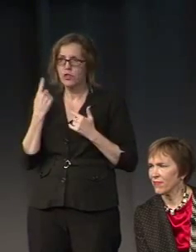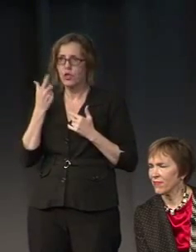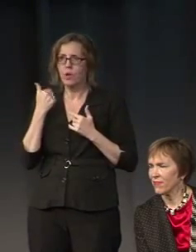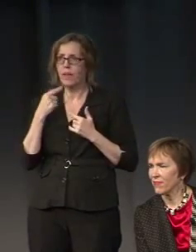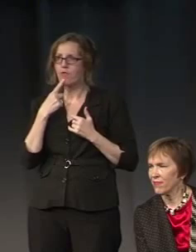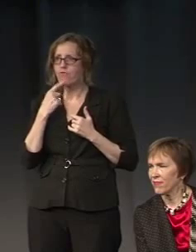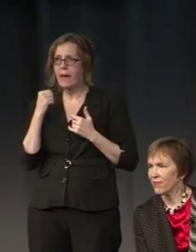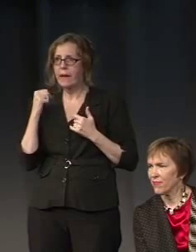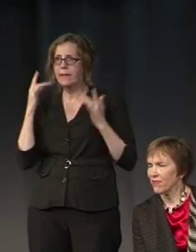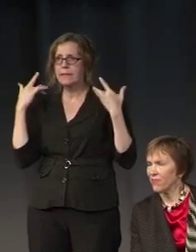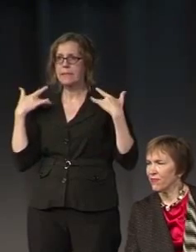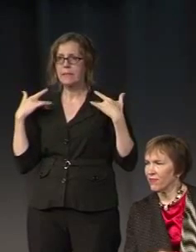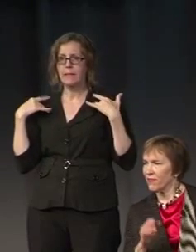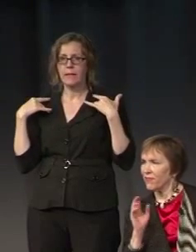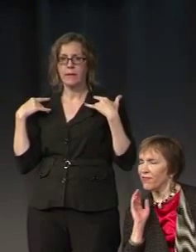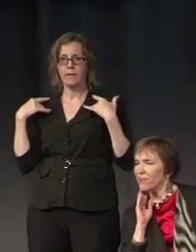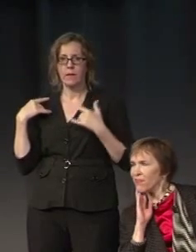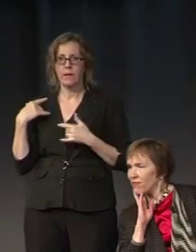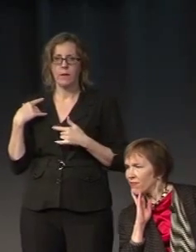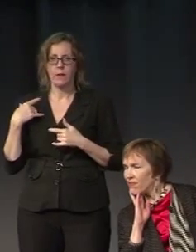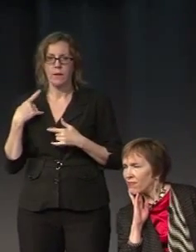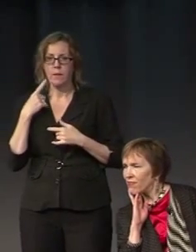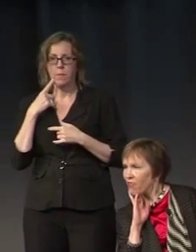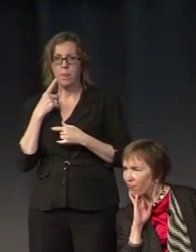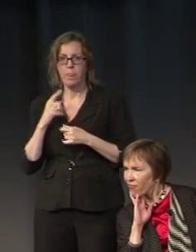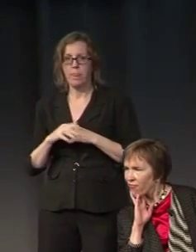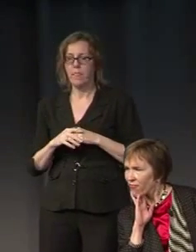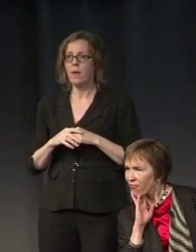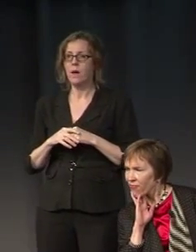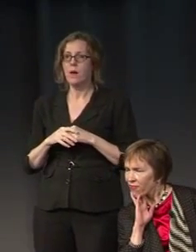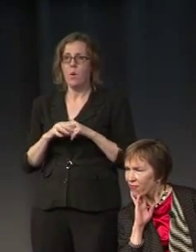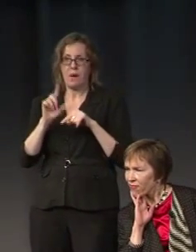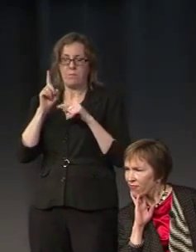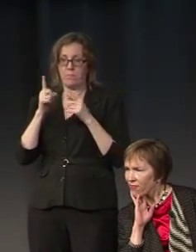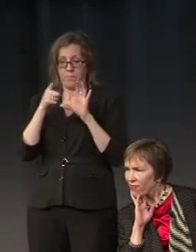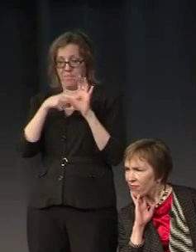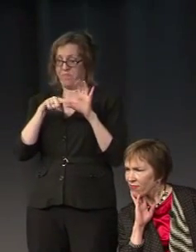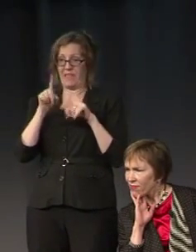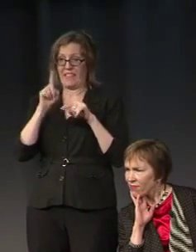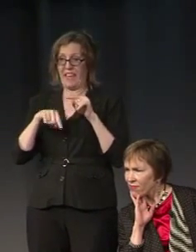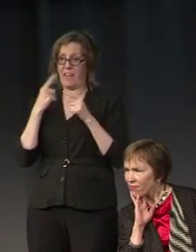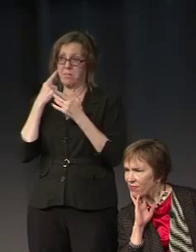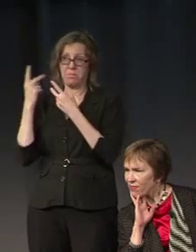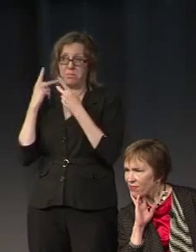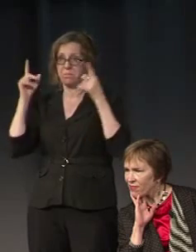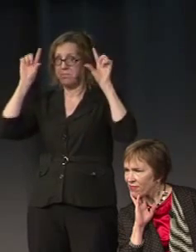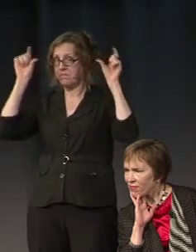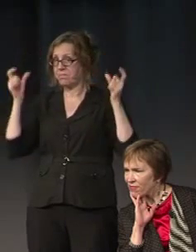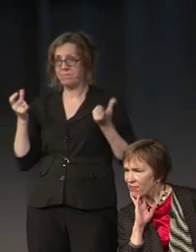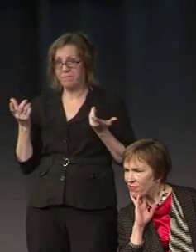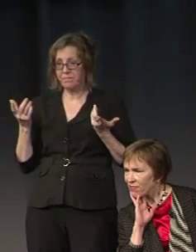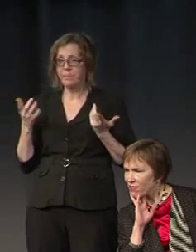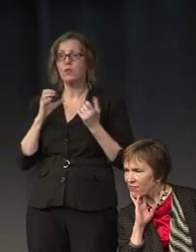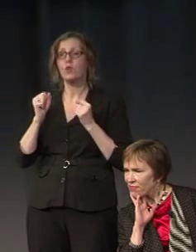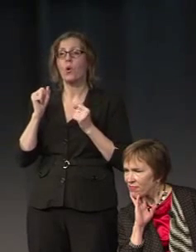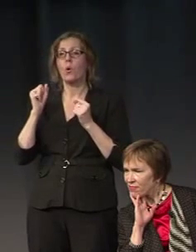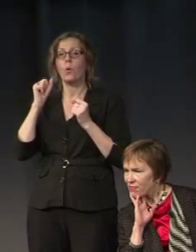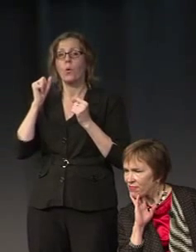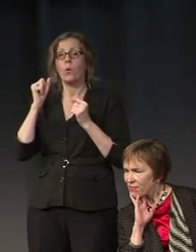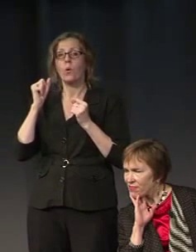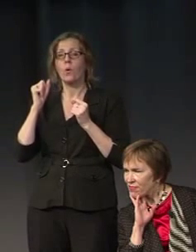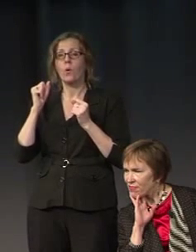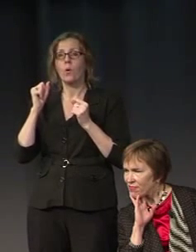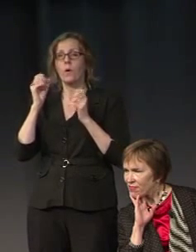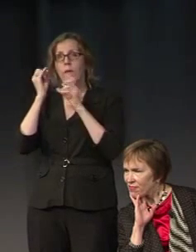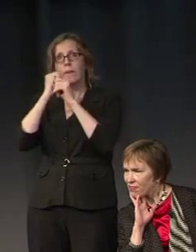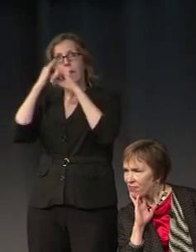rod, sensitive rods. So what's the thinking that's going on now that the image coming into the retina is not always what